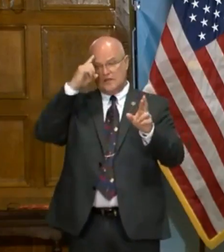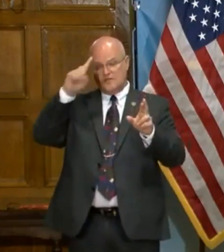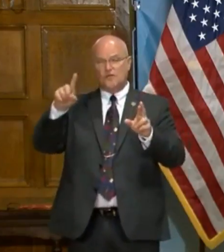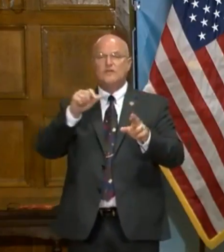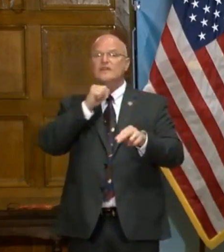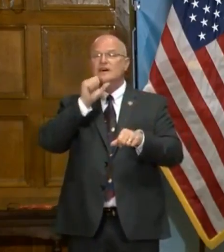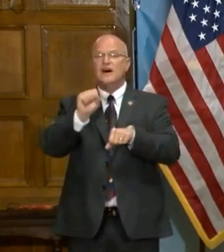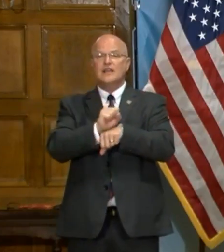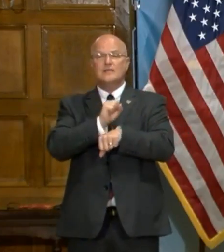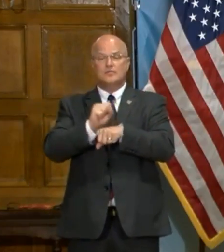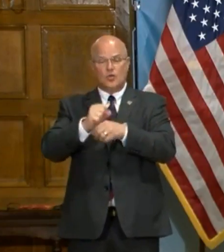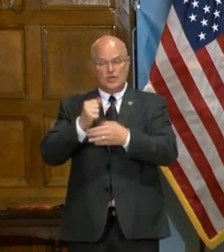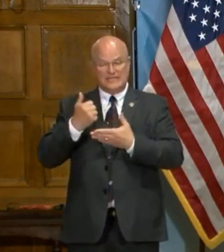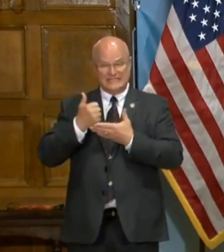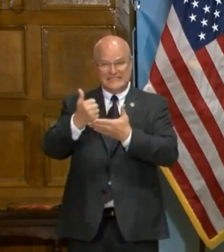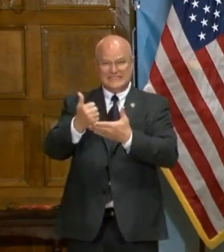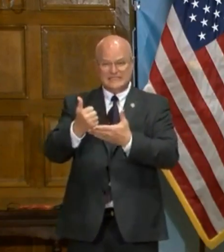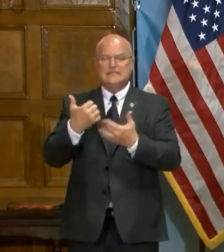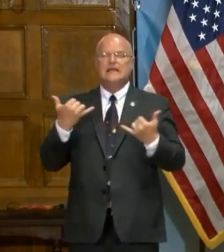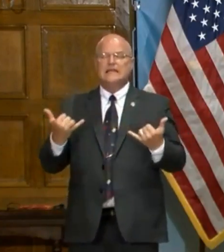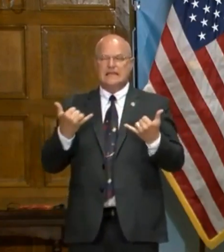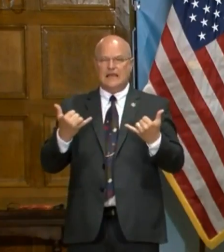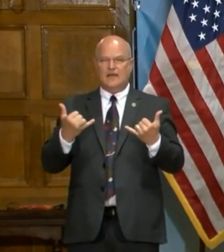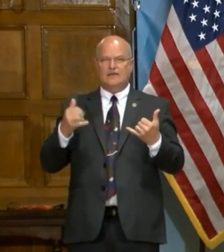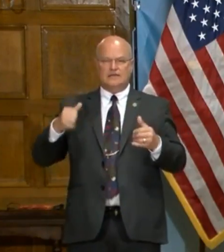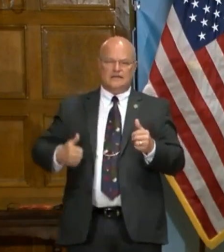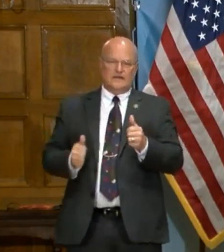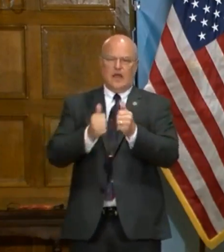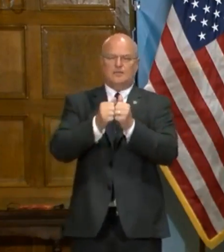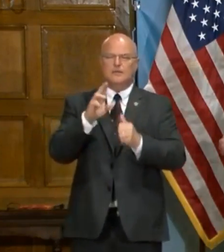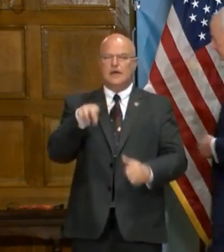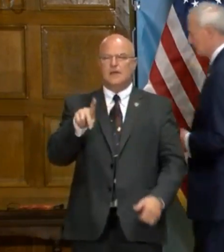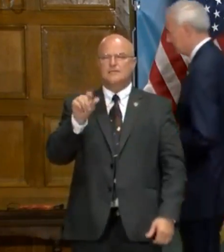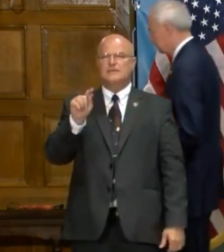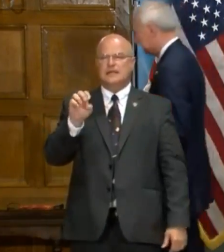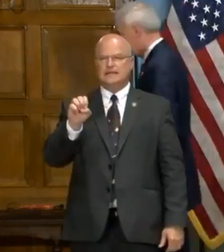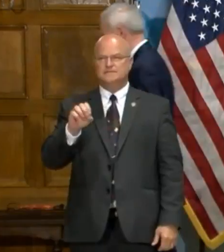pandemic unemployment assistance, and I wanted him to give an update.